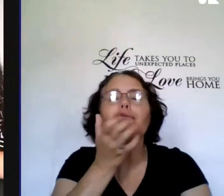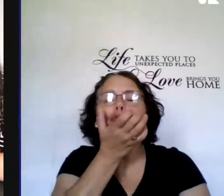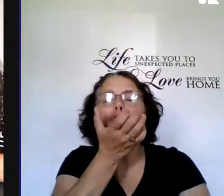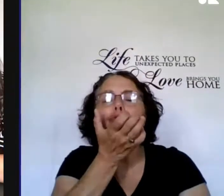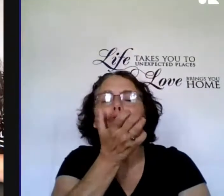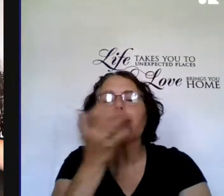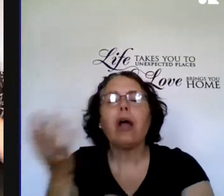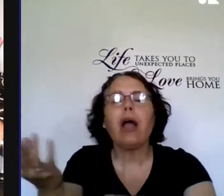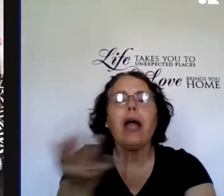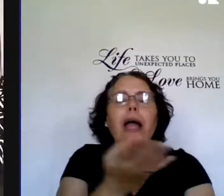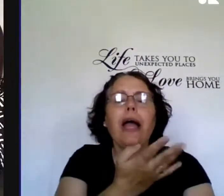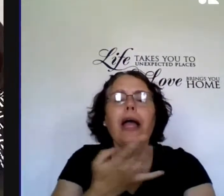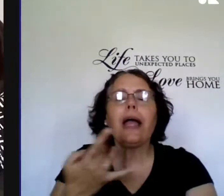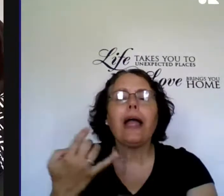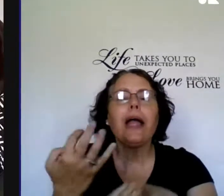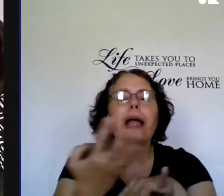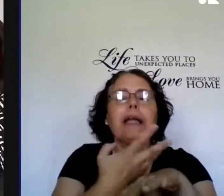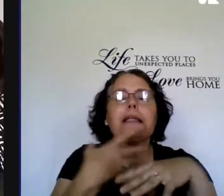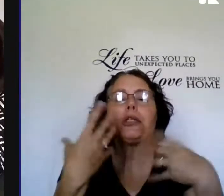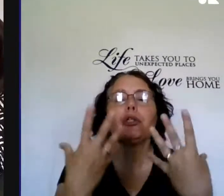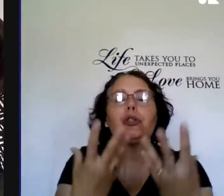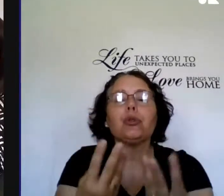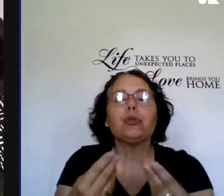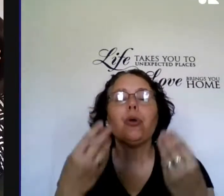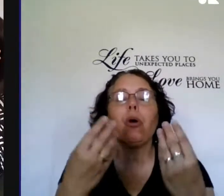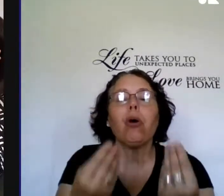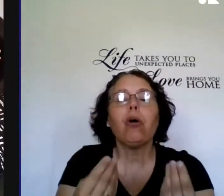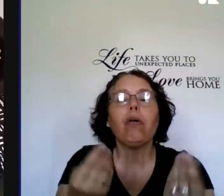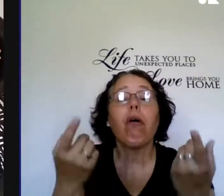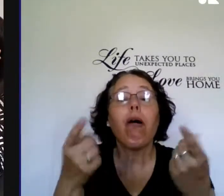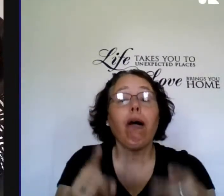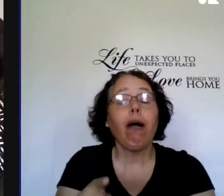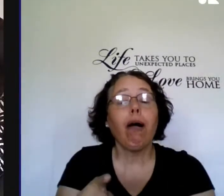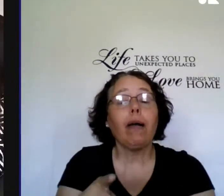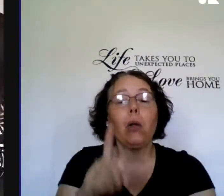one chick falls asleep.